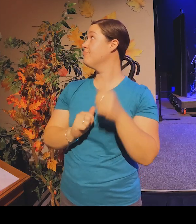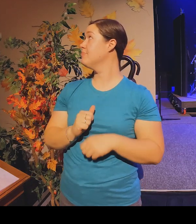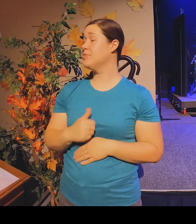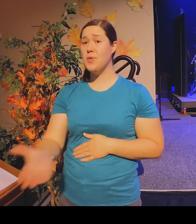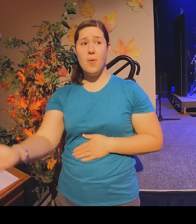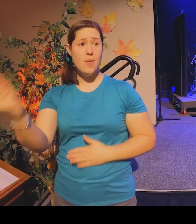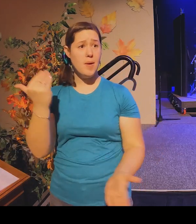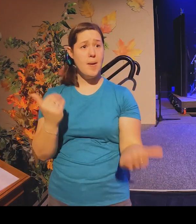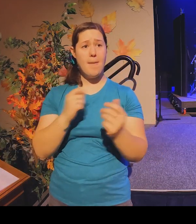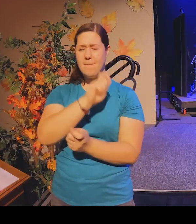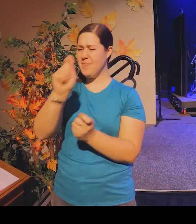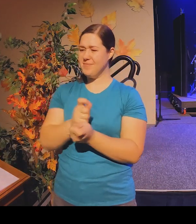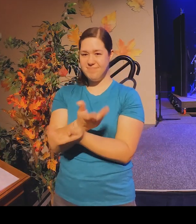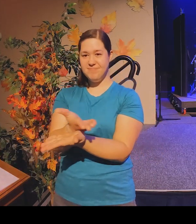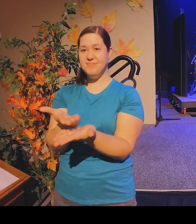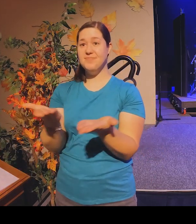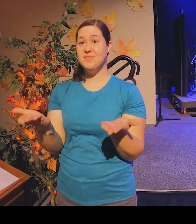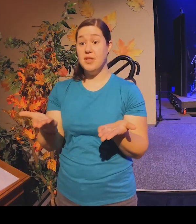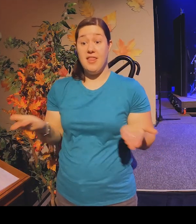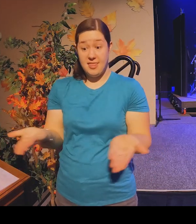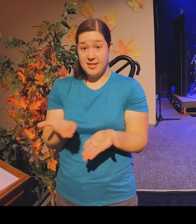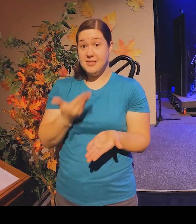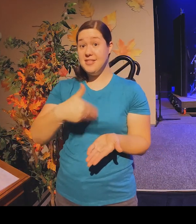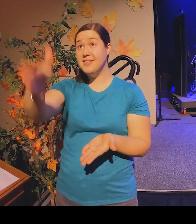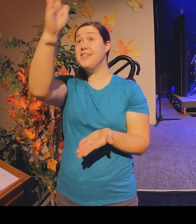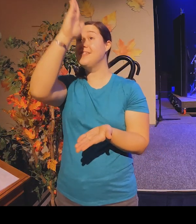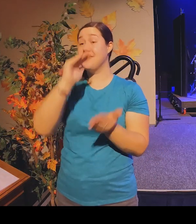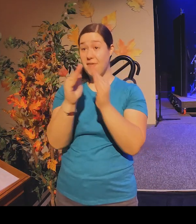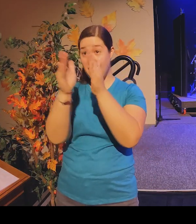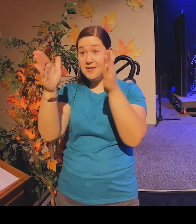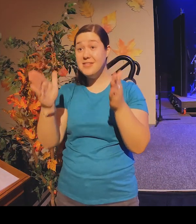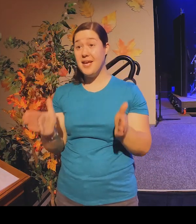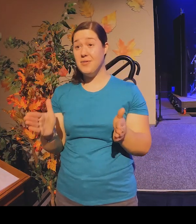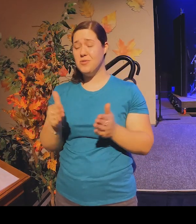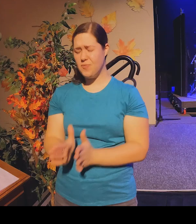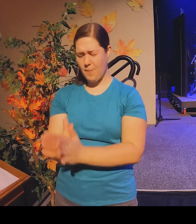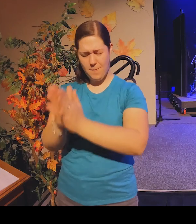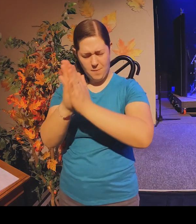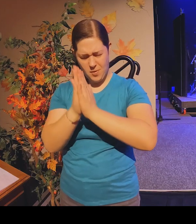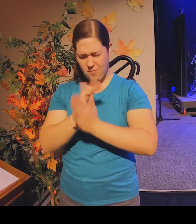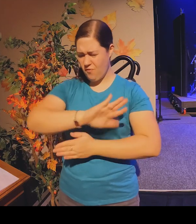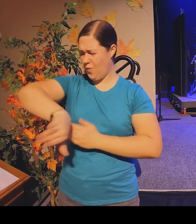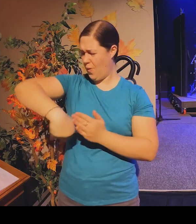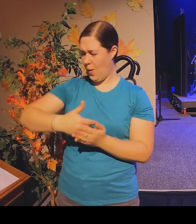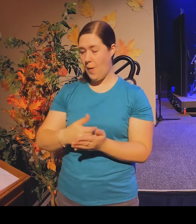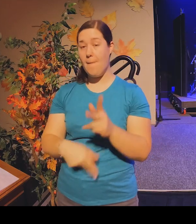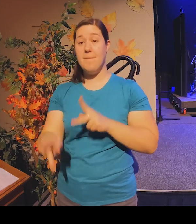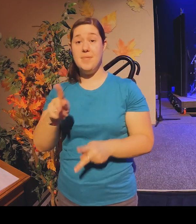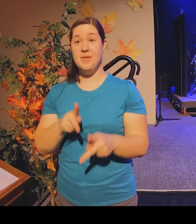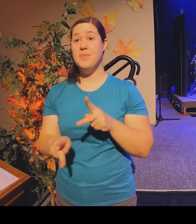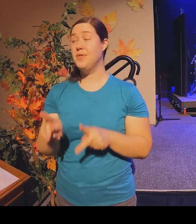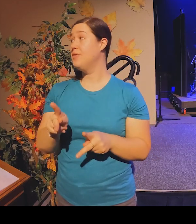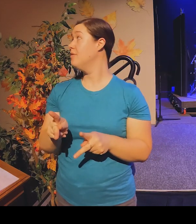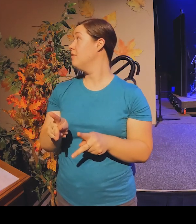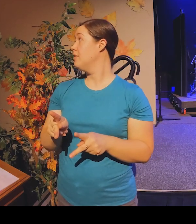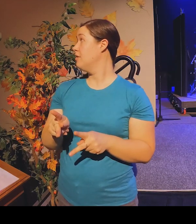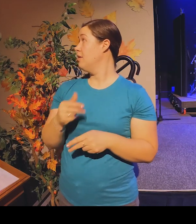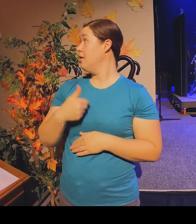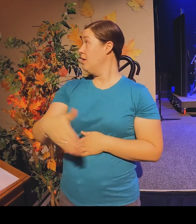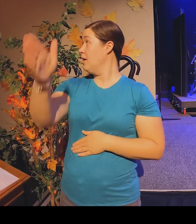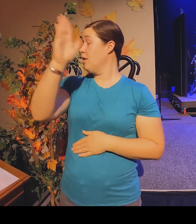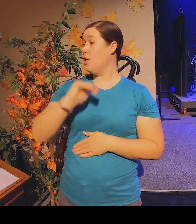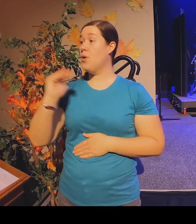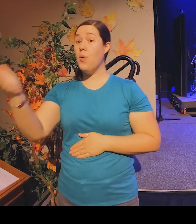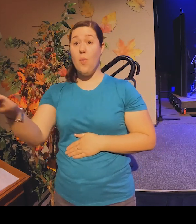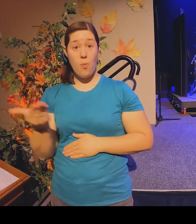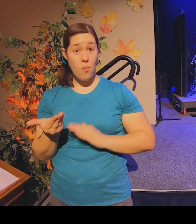are, for this is God's house, a house of prayer for all people. And God welcomes.